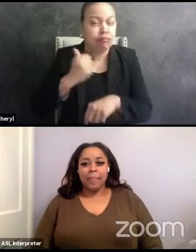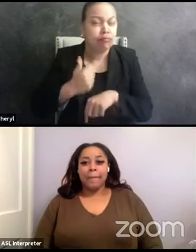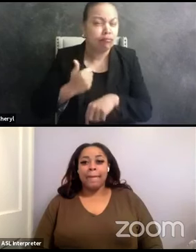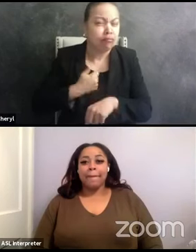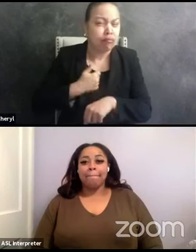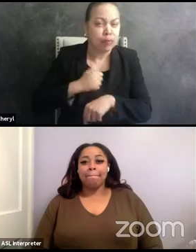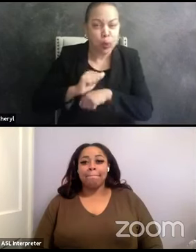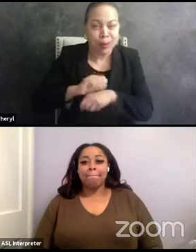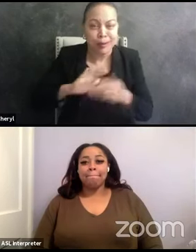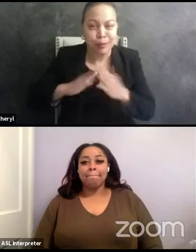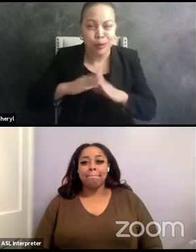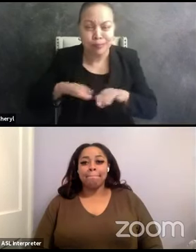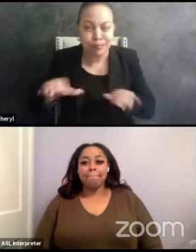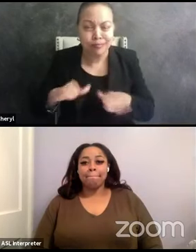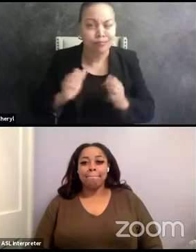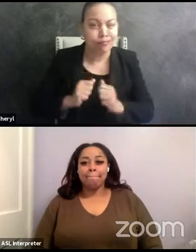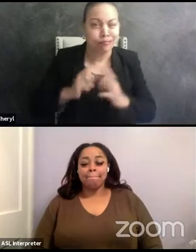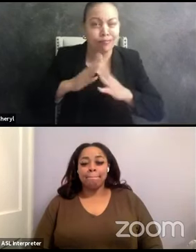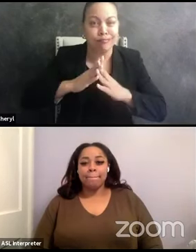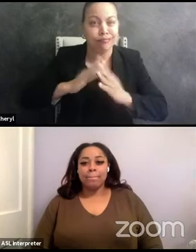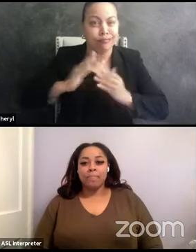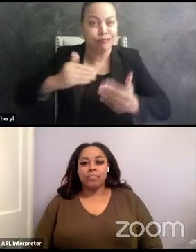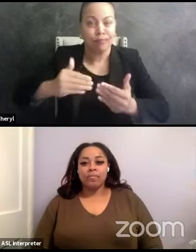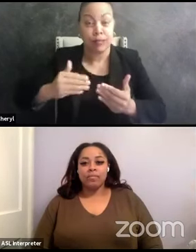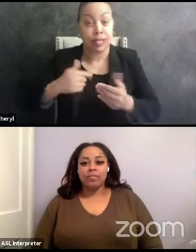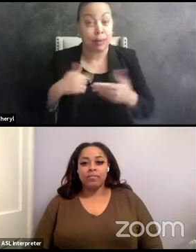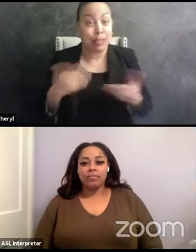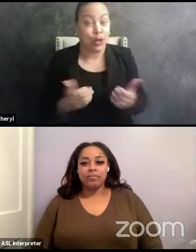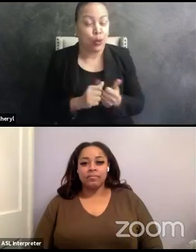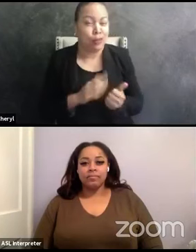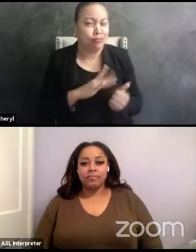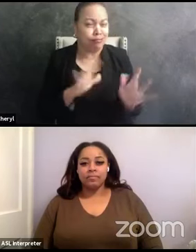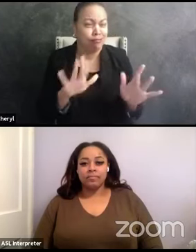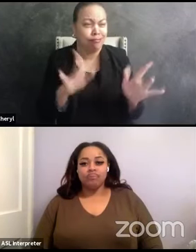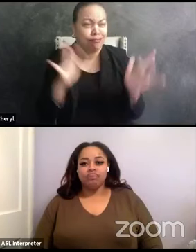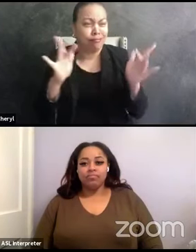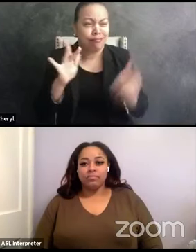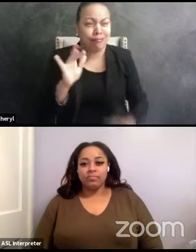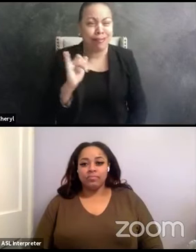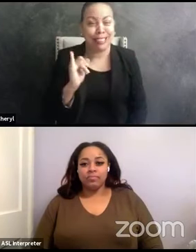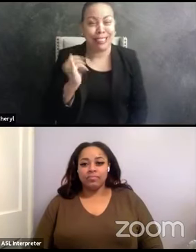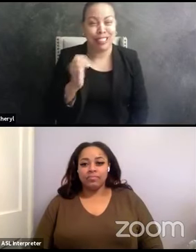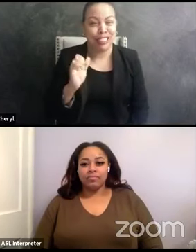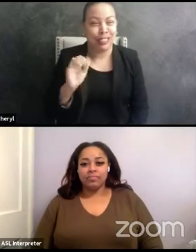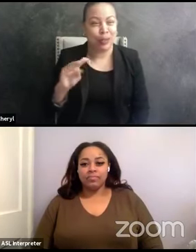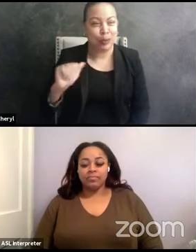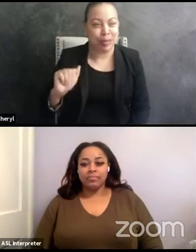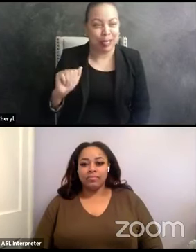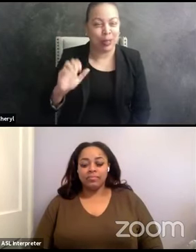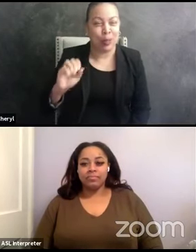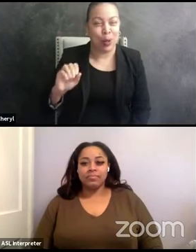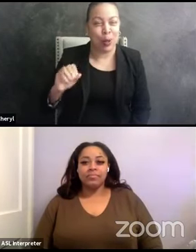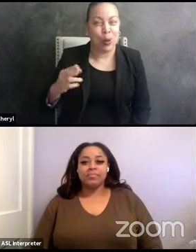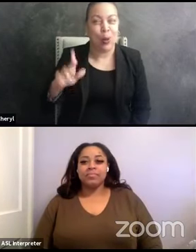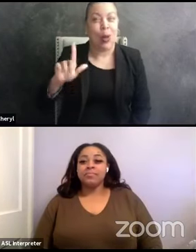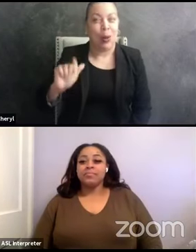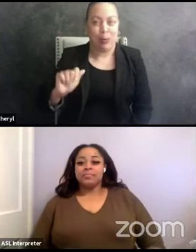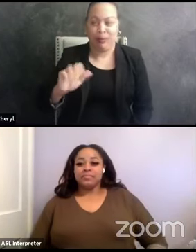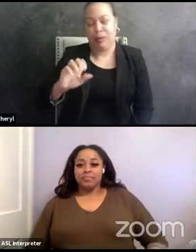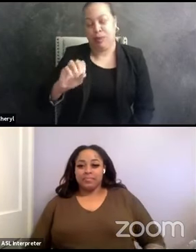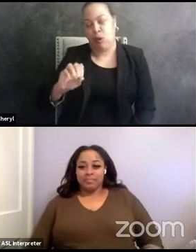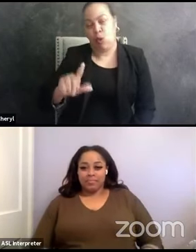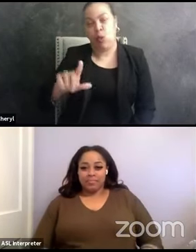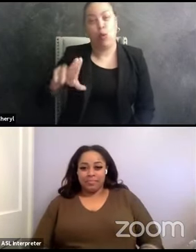community builder. And I am here with none other than the illustrious Ijeoma Oluo. And we have